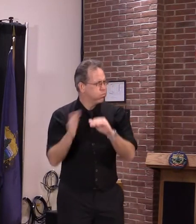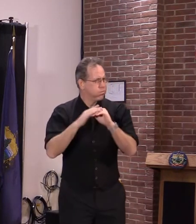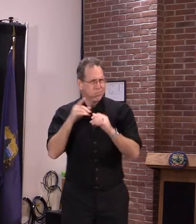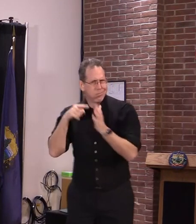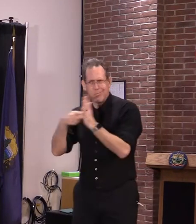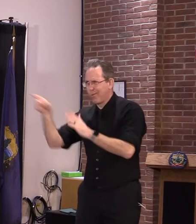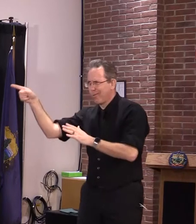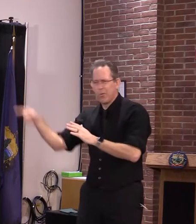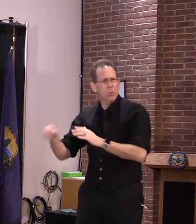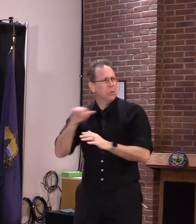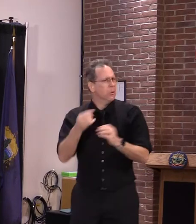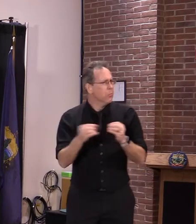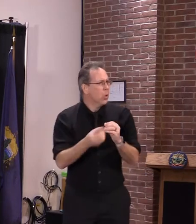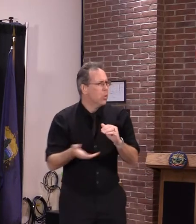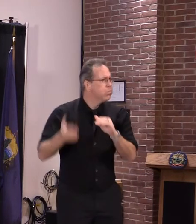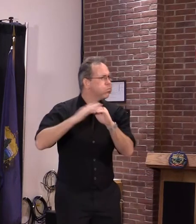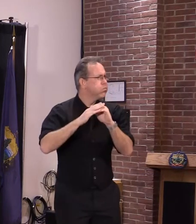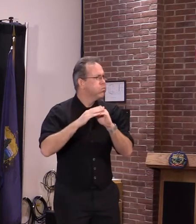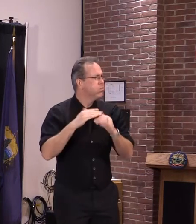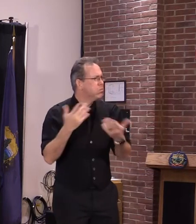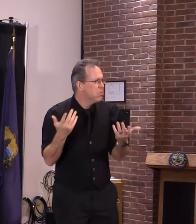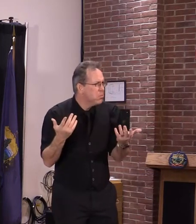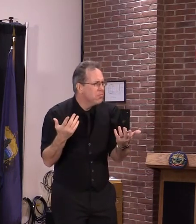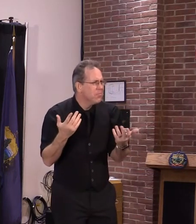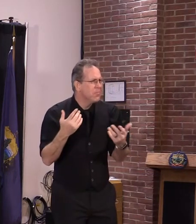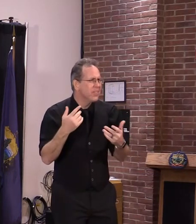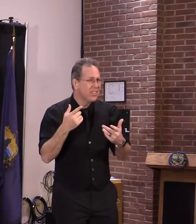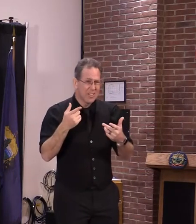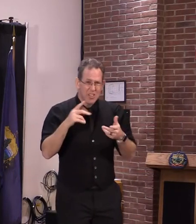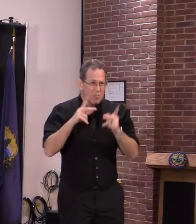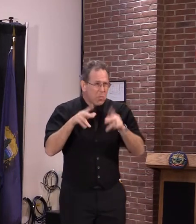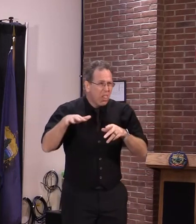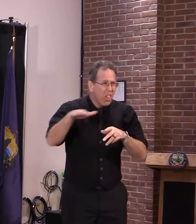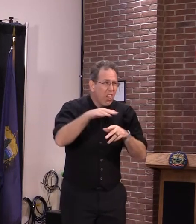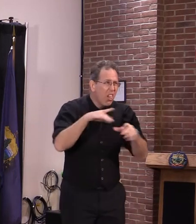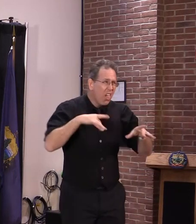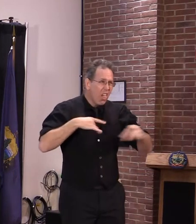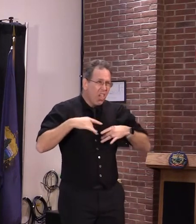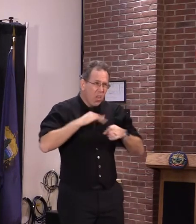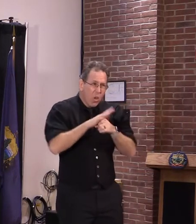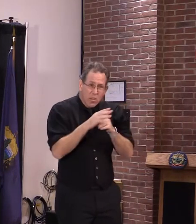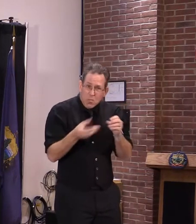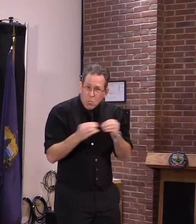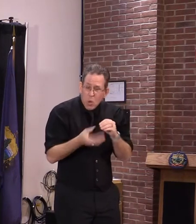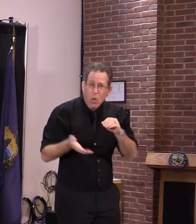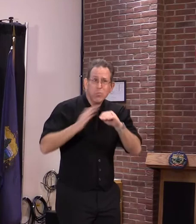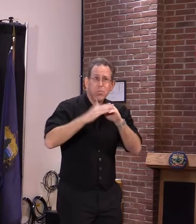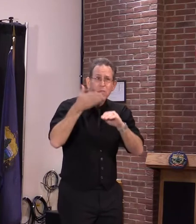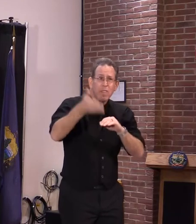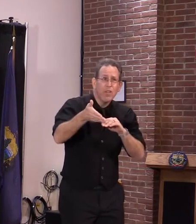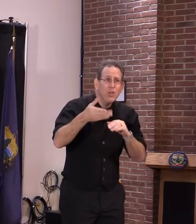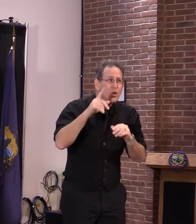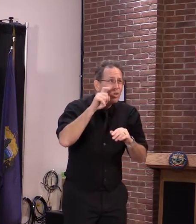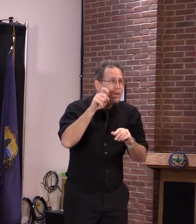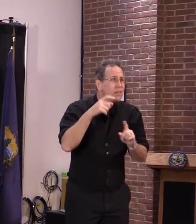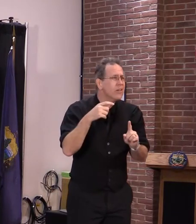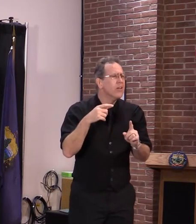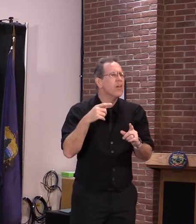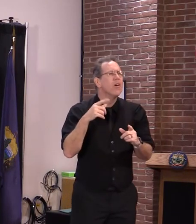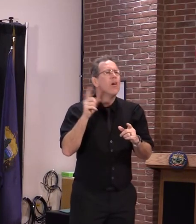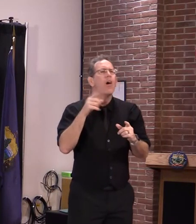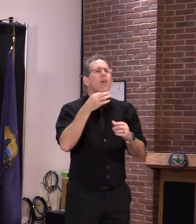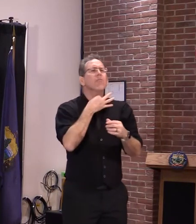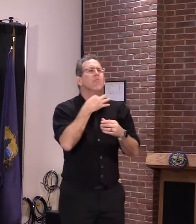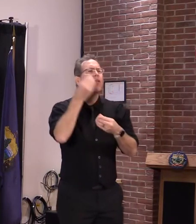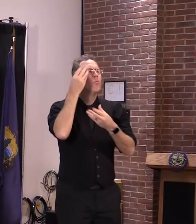about how cases have risen in long-term care facilities, but have you listed a data on kind of severe illness